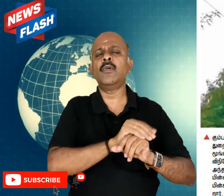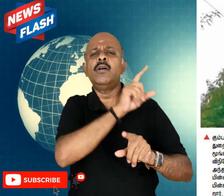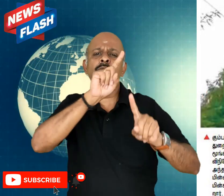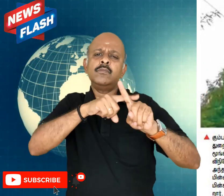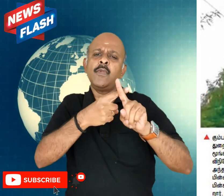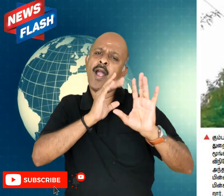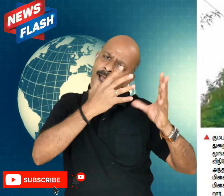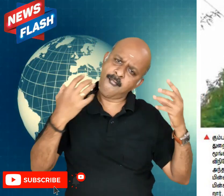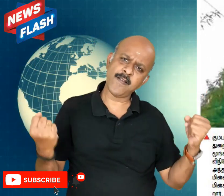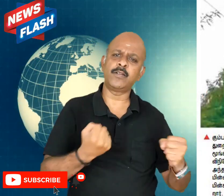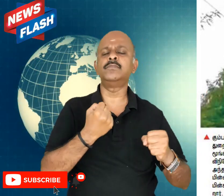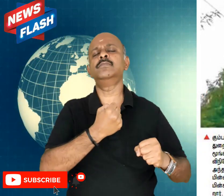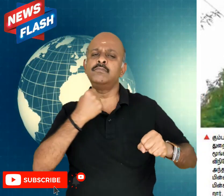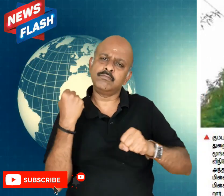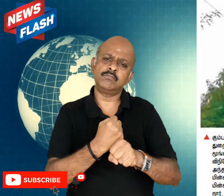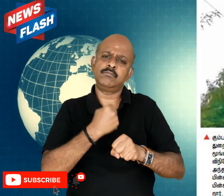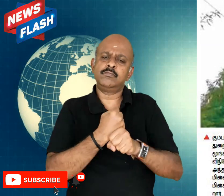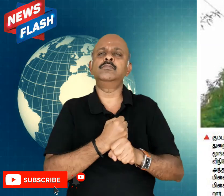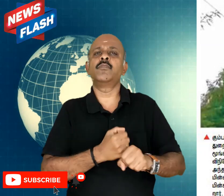He walked around